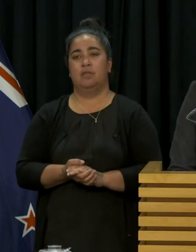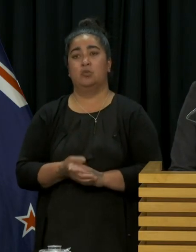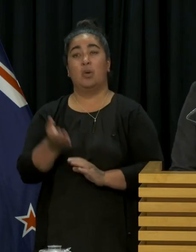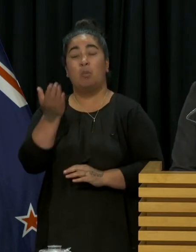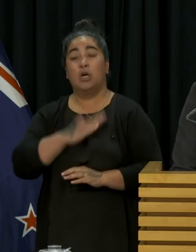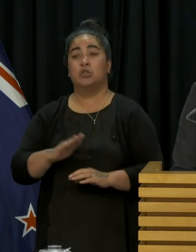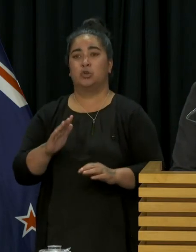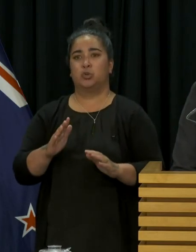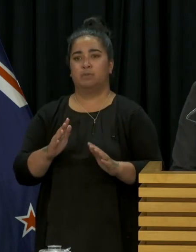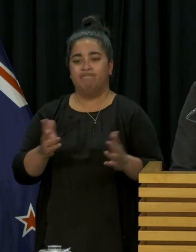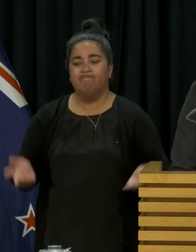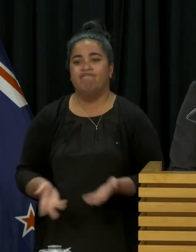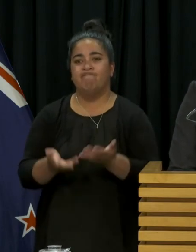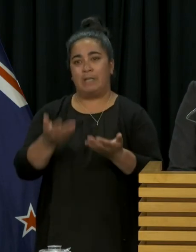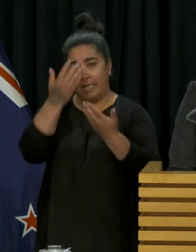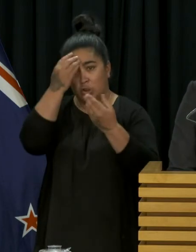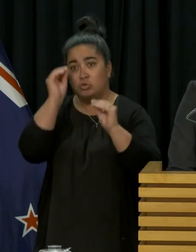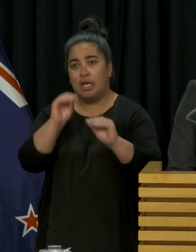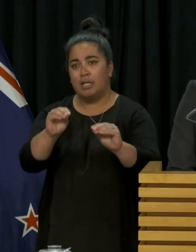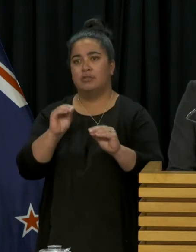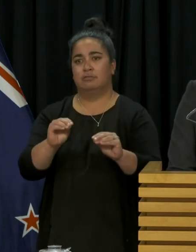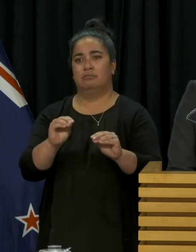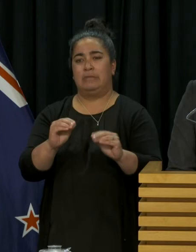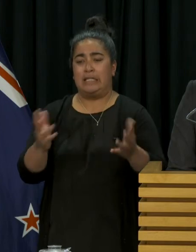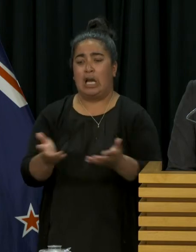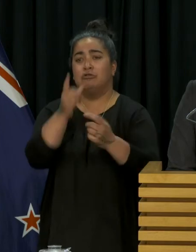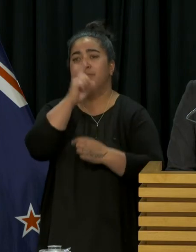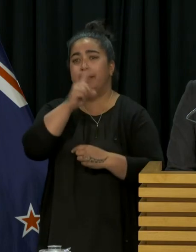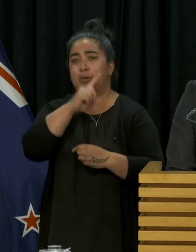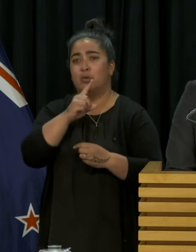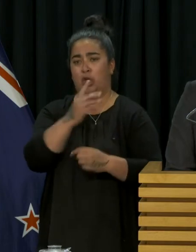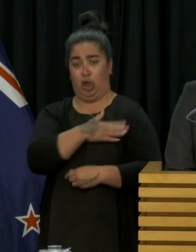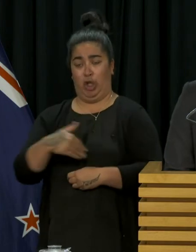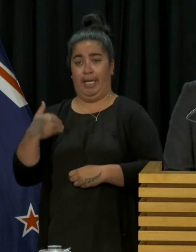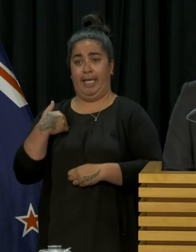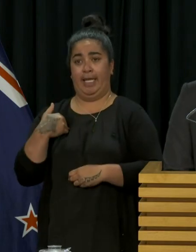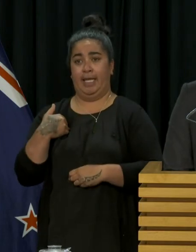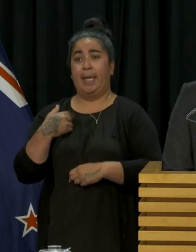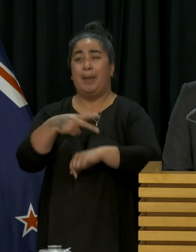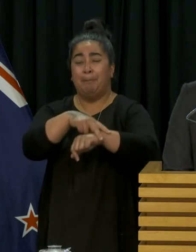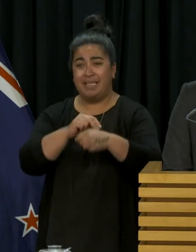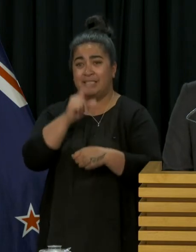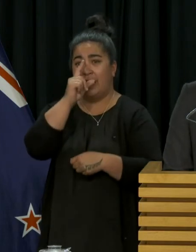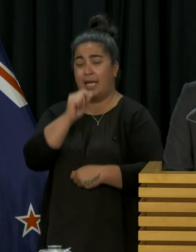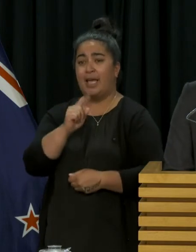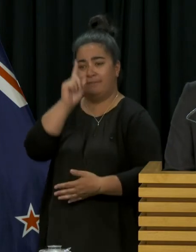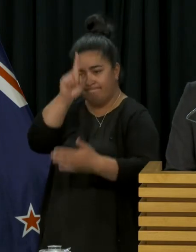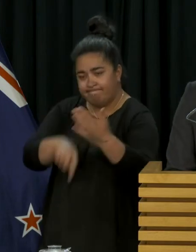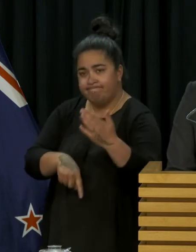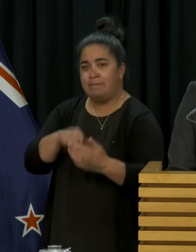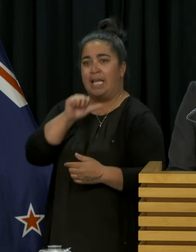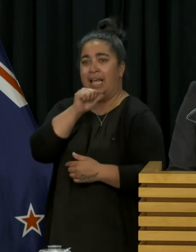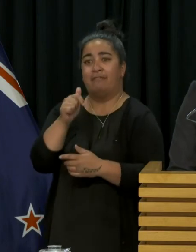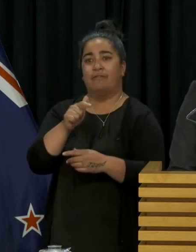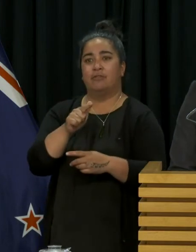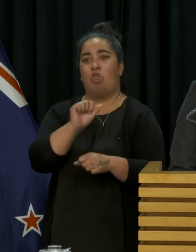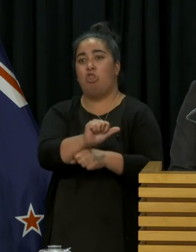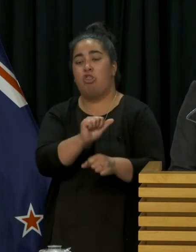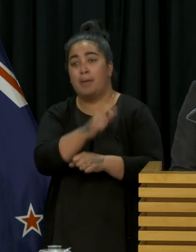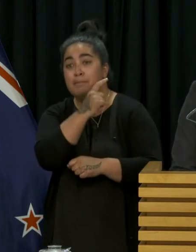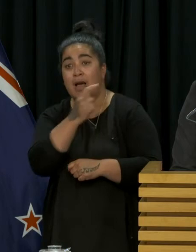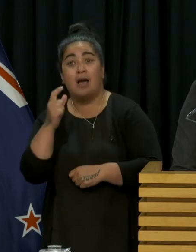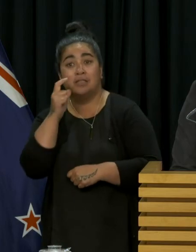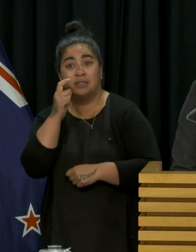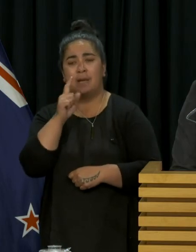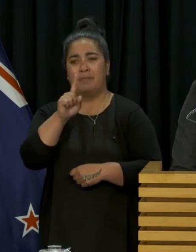and encourage approach in the early days. Police can enforce the new rules, but this will be the last resort, and I've had